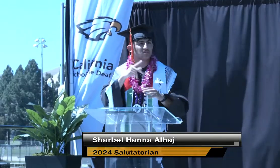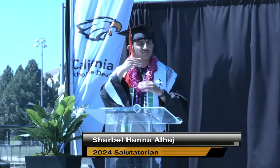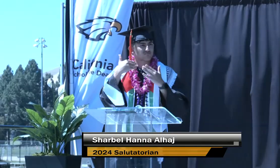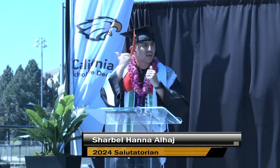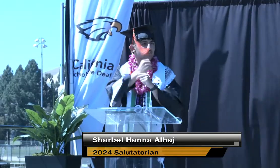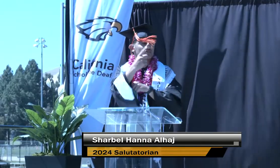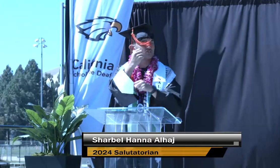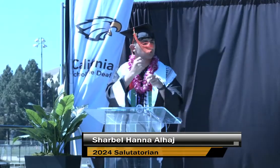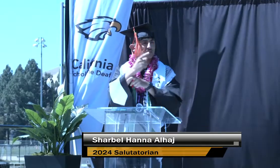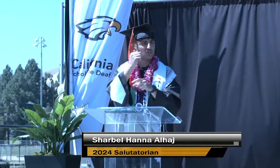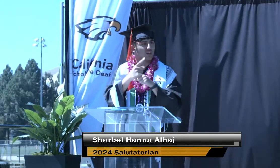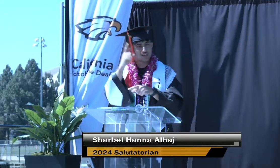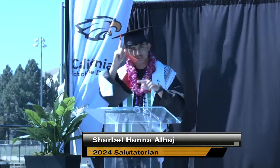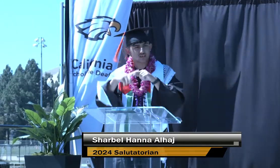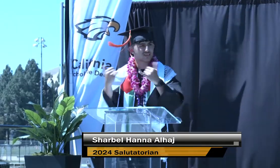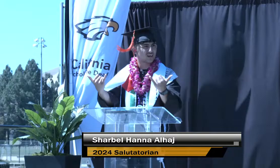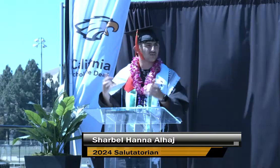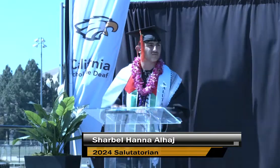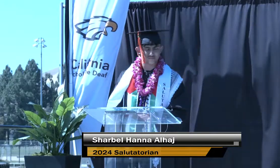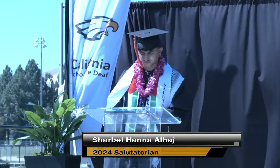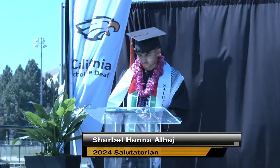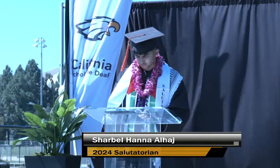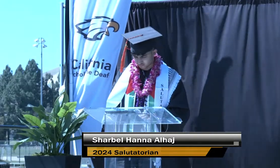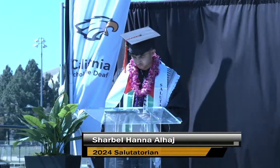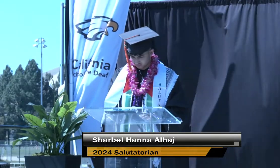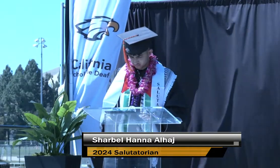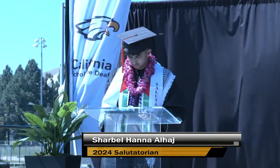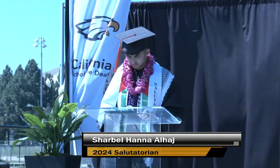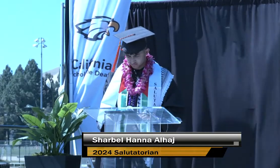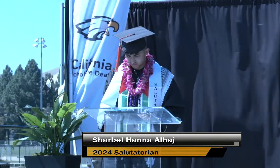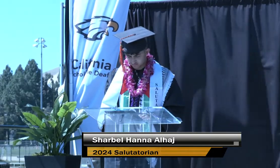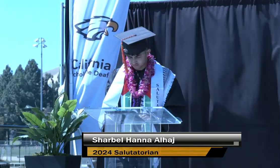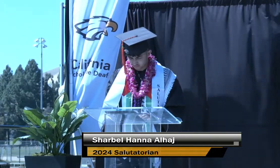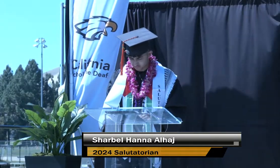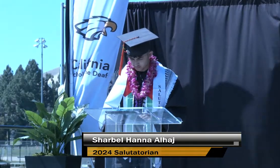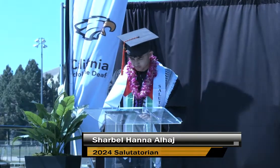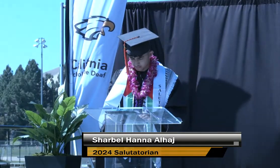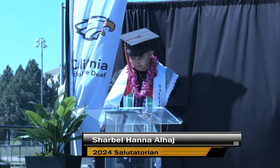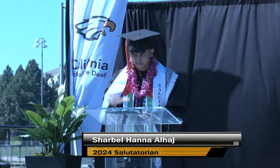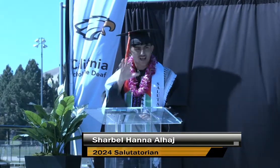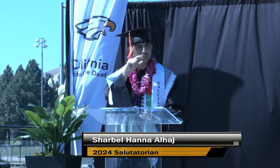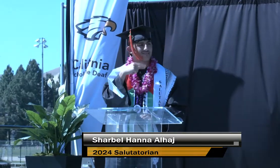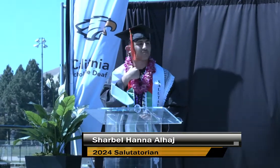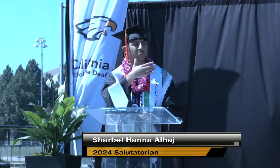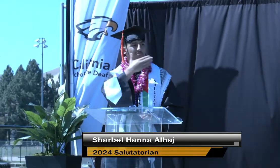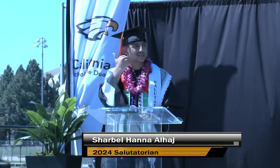harder to make the person I am the best I could be, continuing still to now.